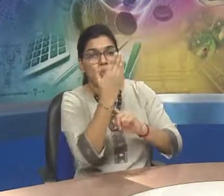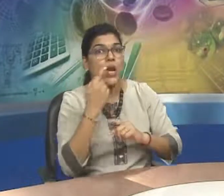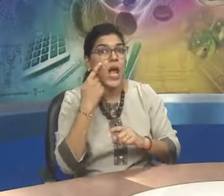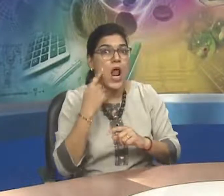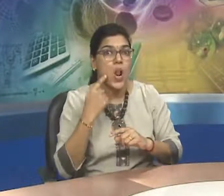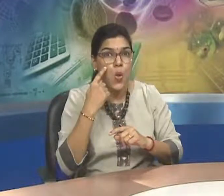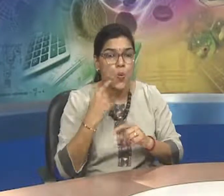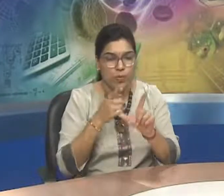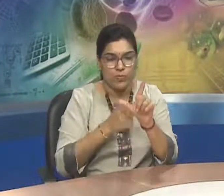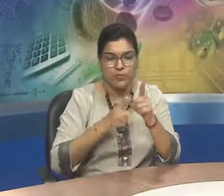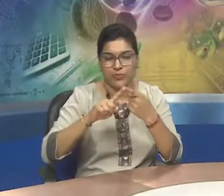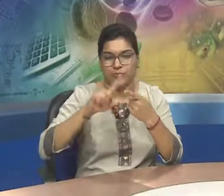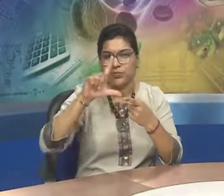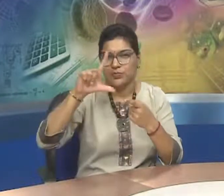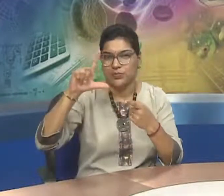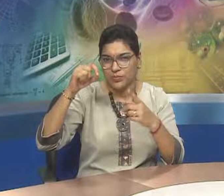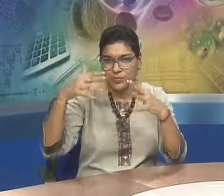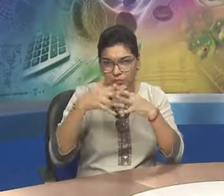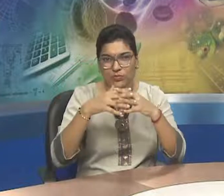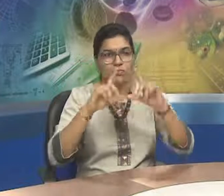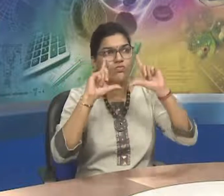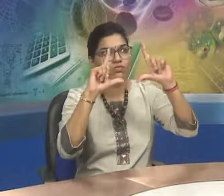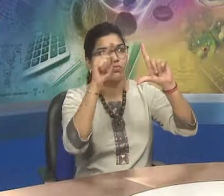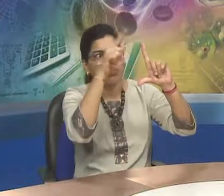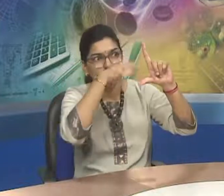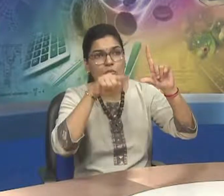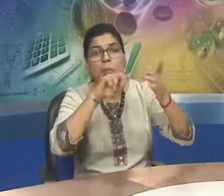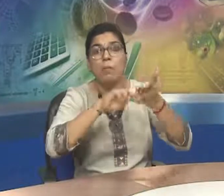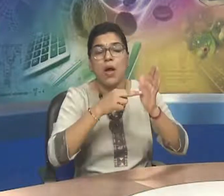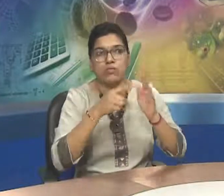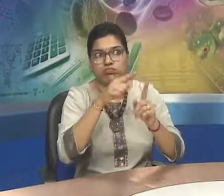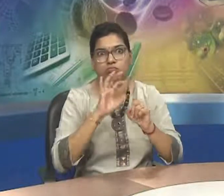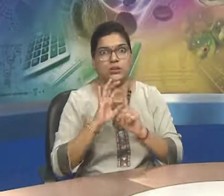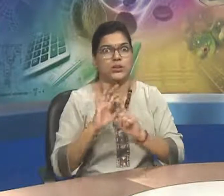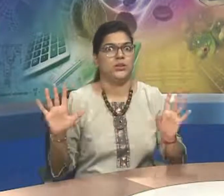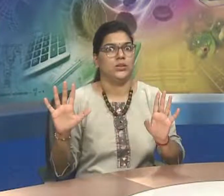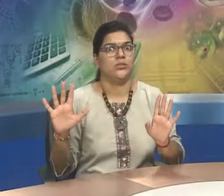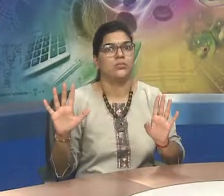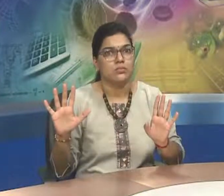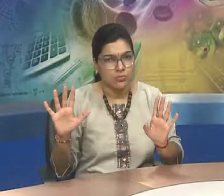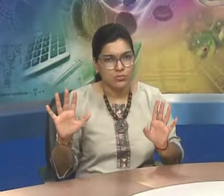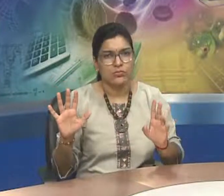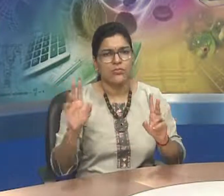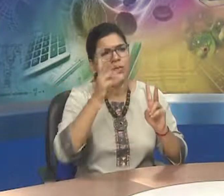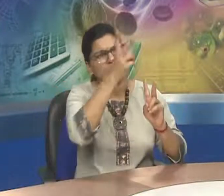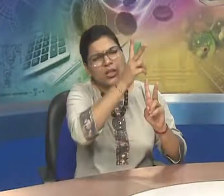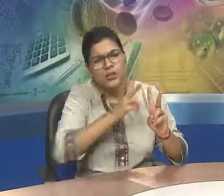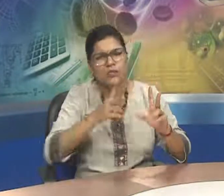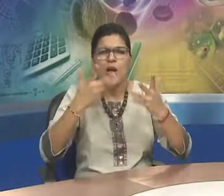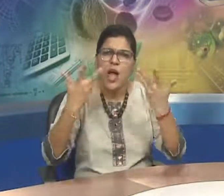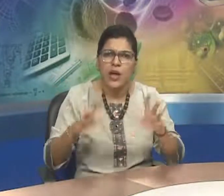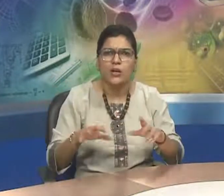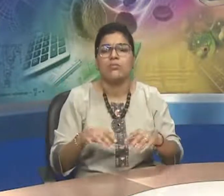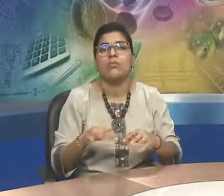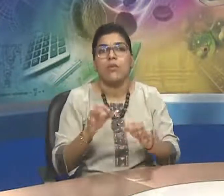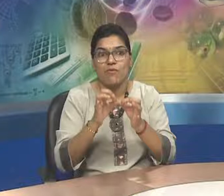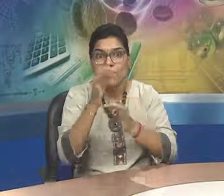This is something which is dangerous. All the signs which are yellow in color, they